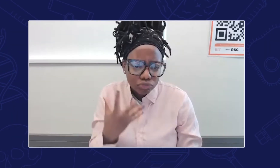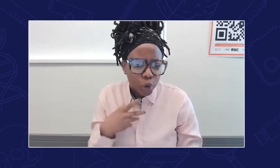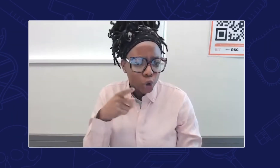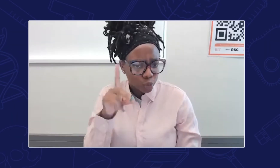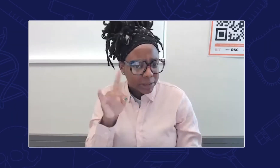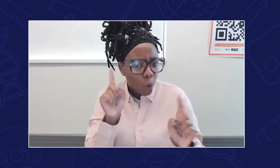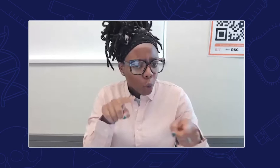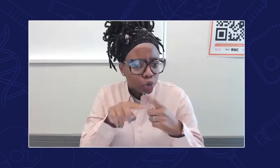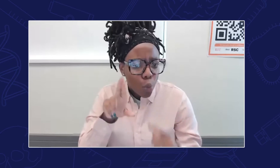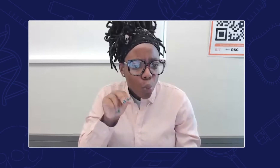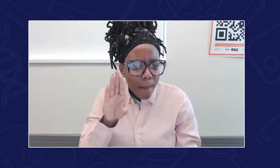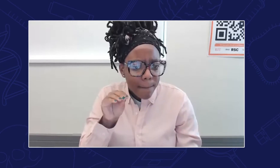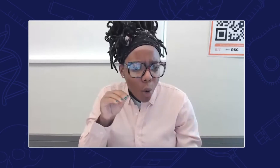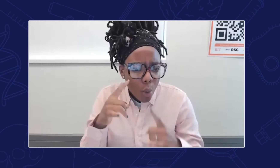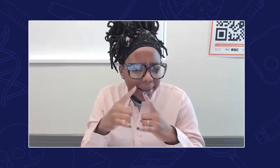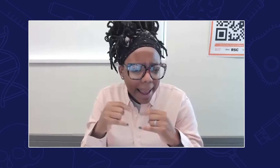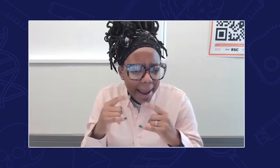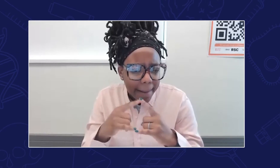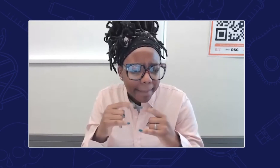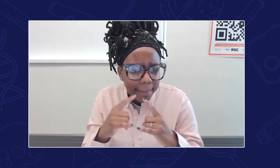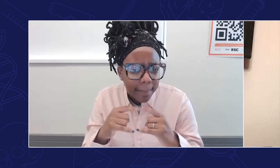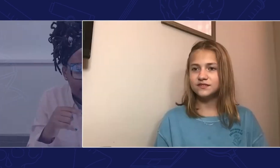Your mom mentioned that you went to RoboCamp?